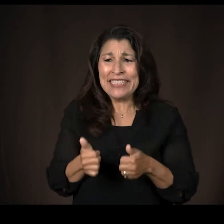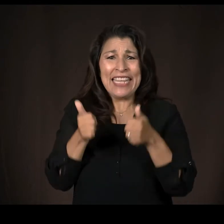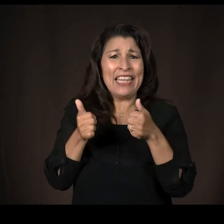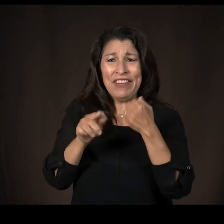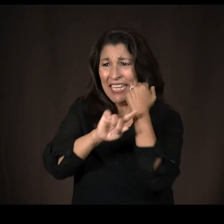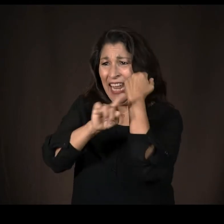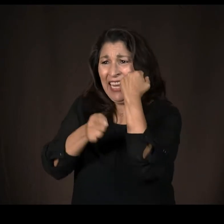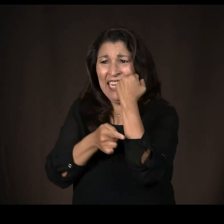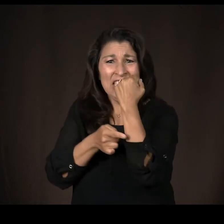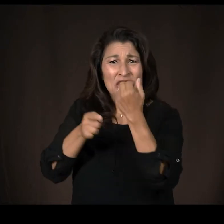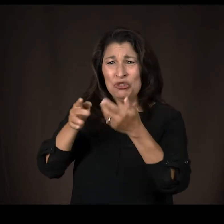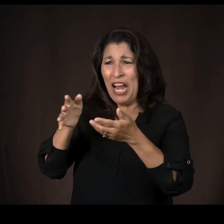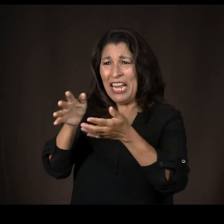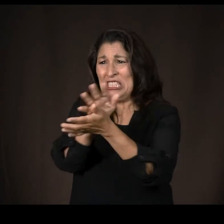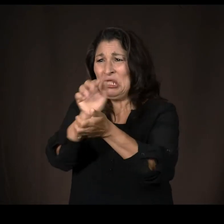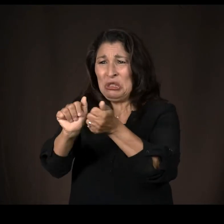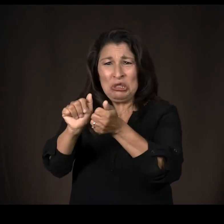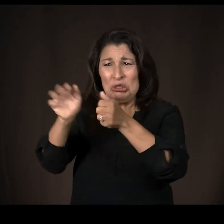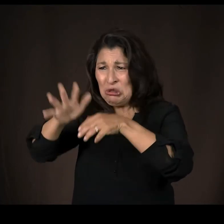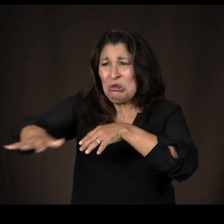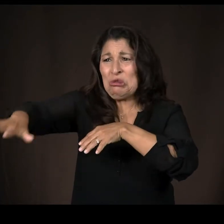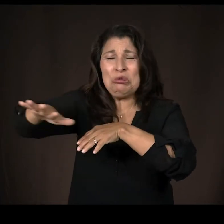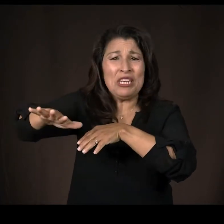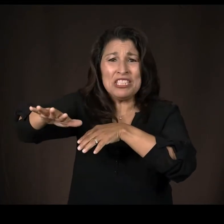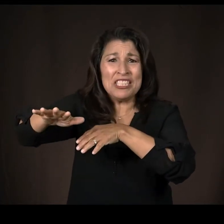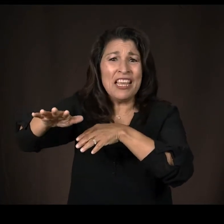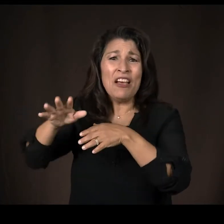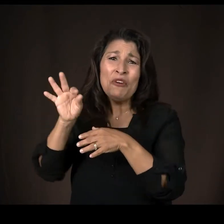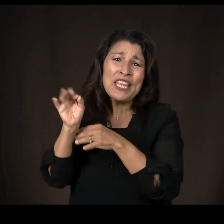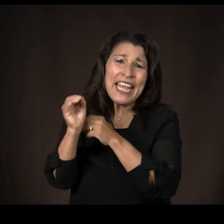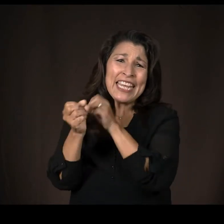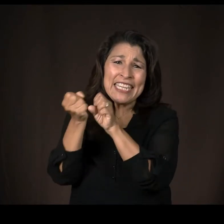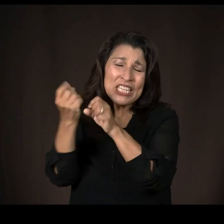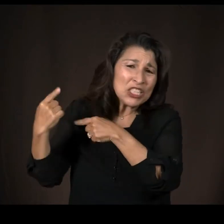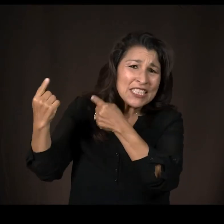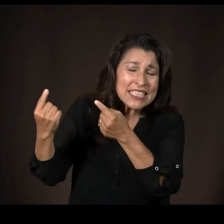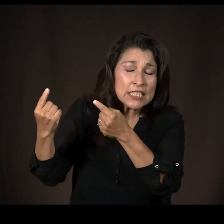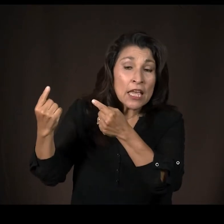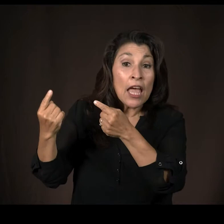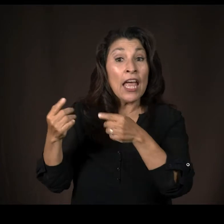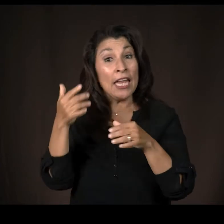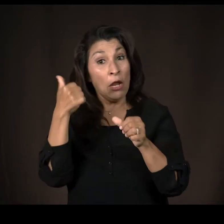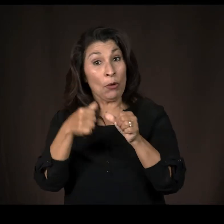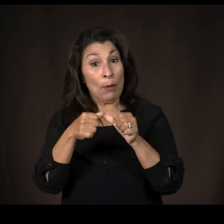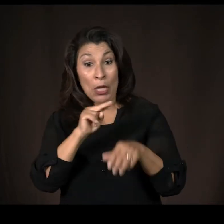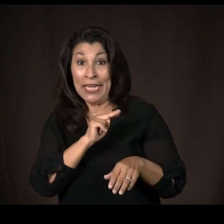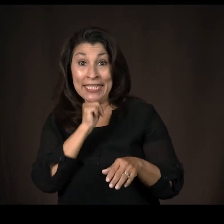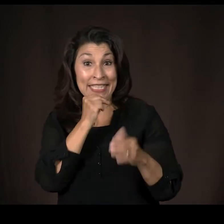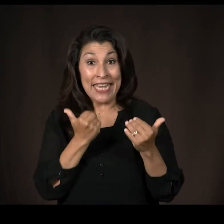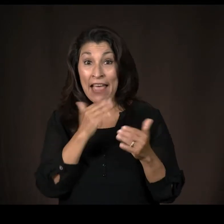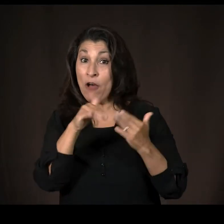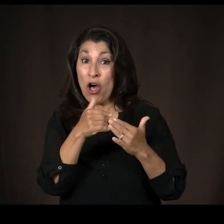90 years. Besides, Nehemiah didn't have all the facts yet that he needed.